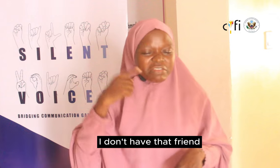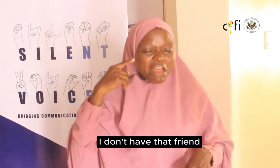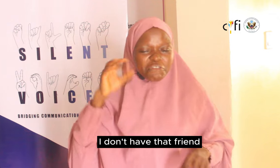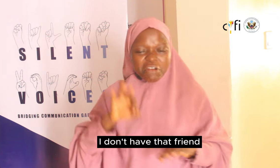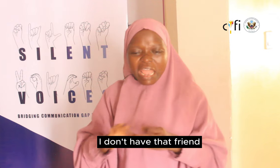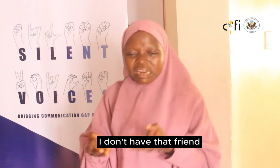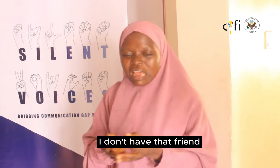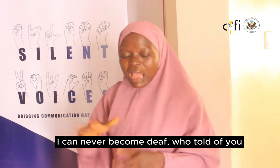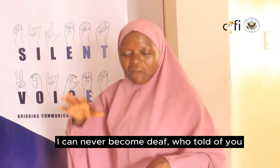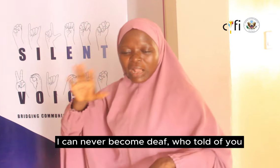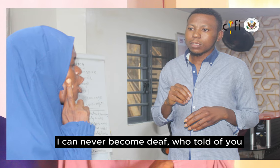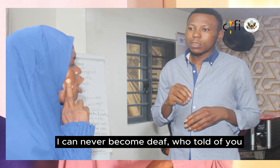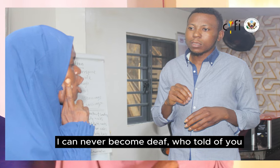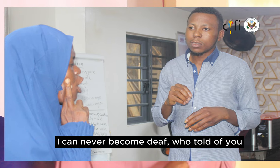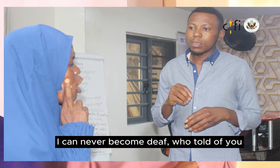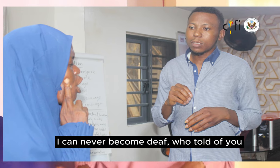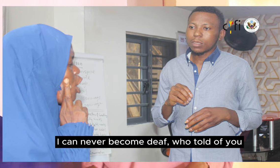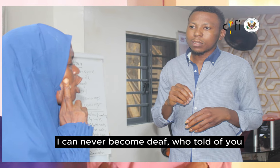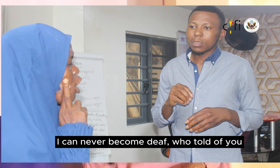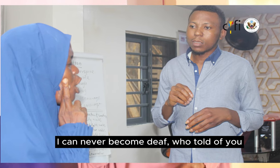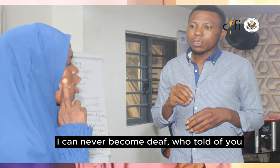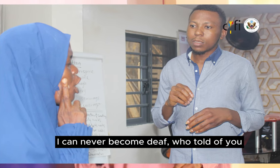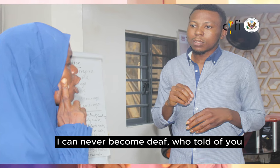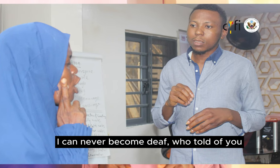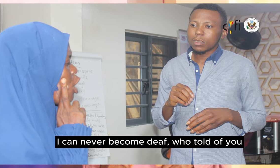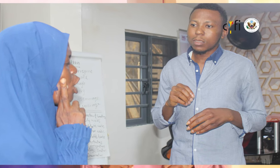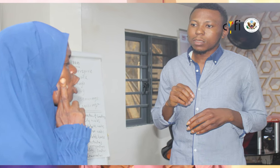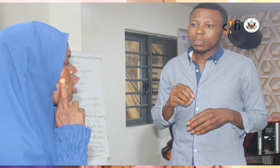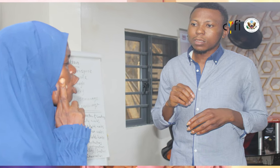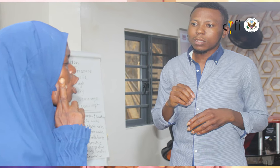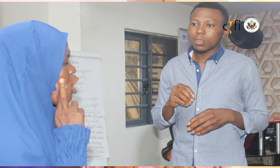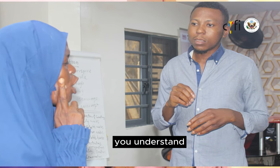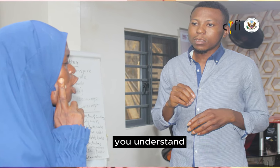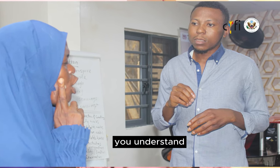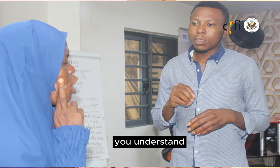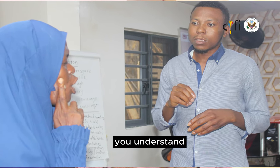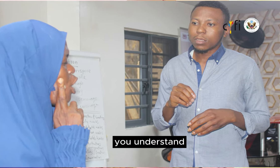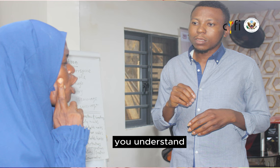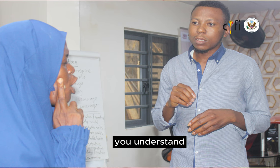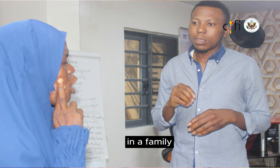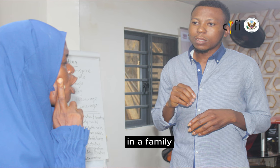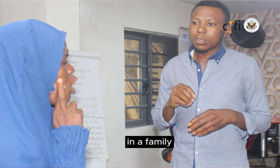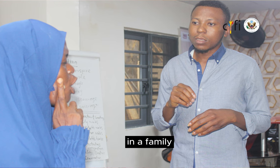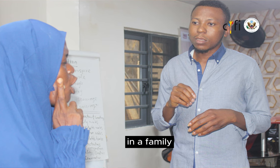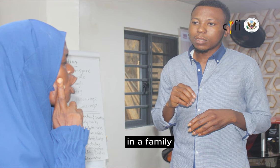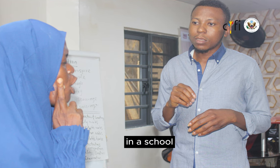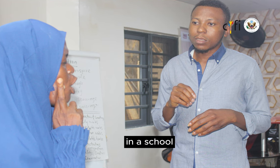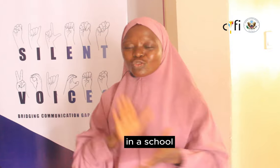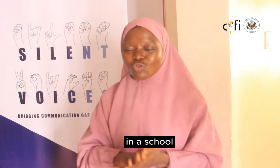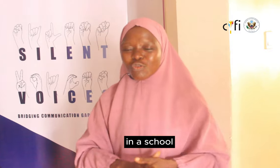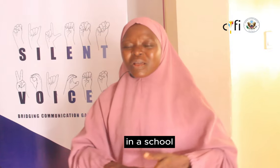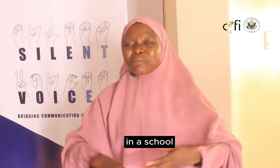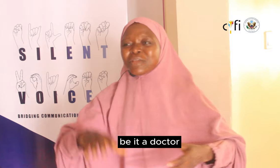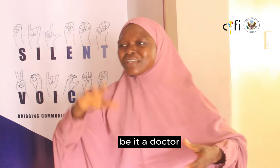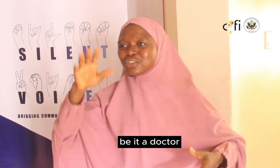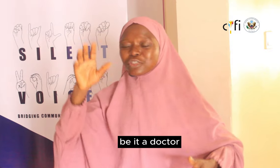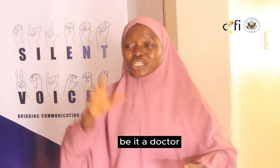deaf friend, I can never become deaf, who told you? You understand? In a family, in a school, be it you're a